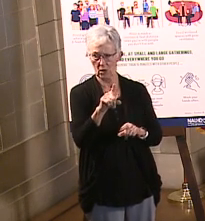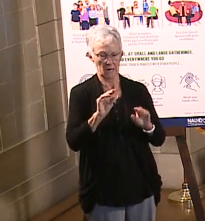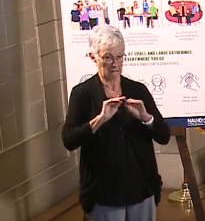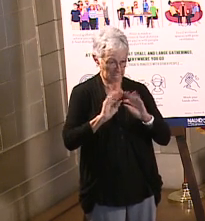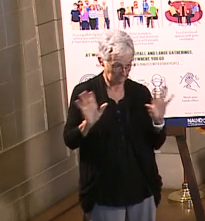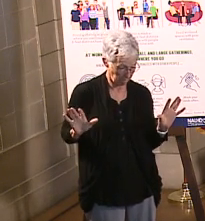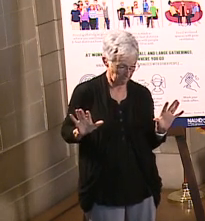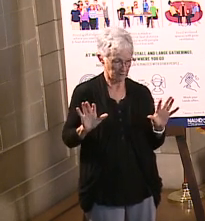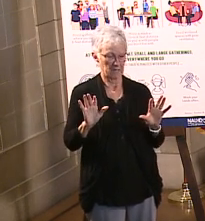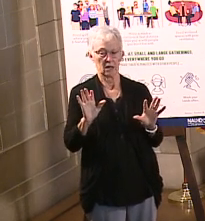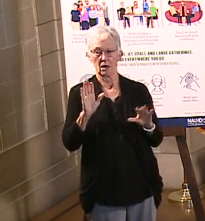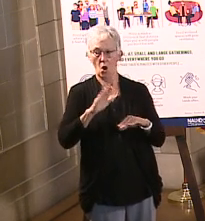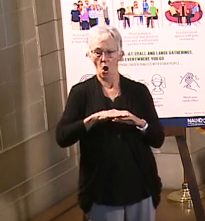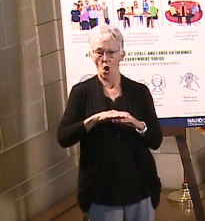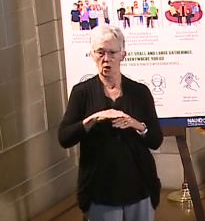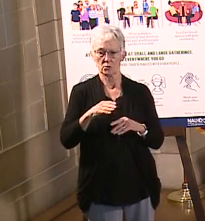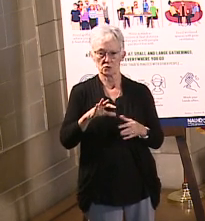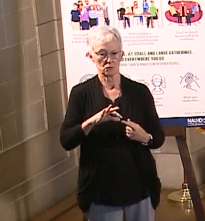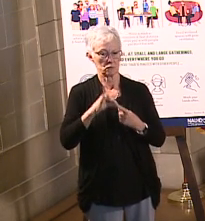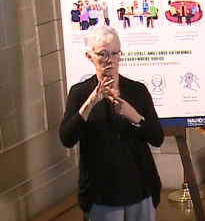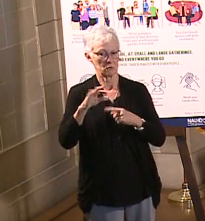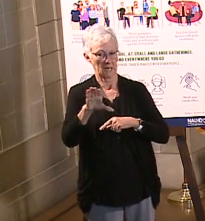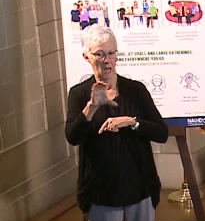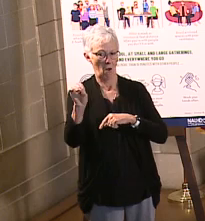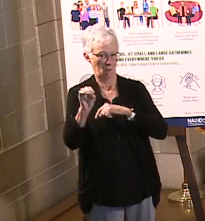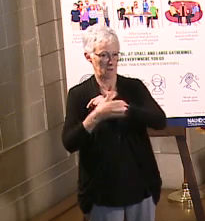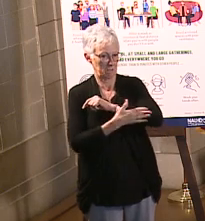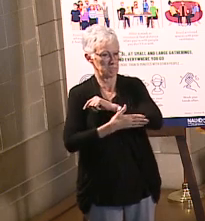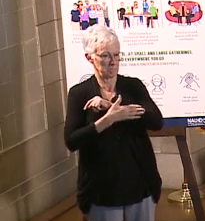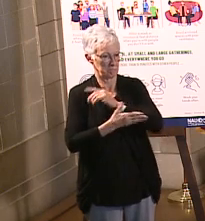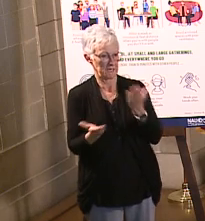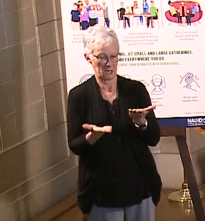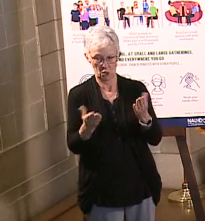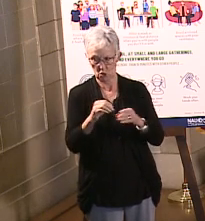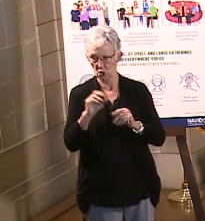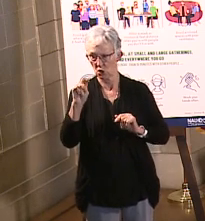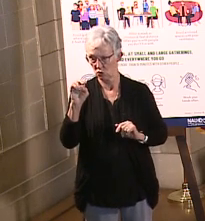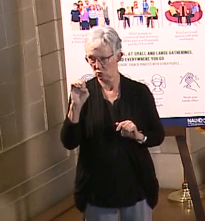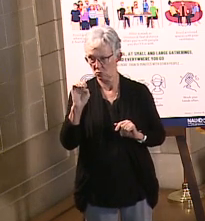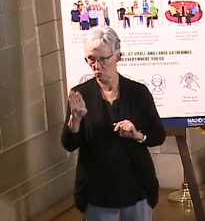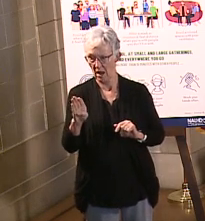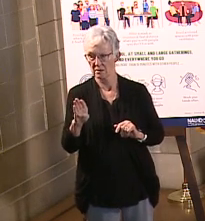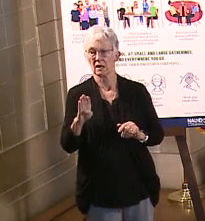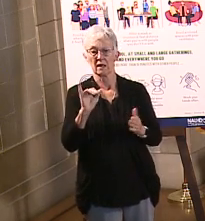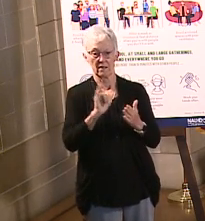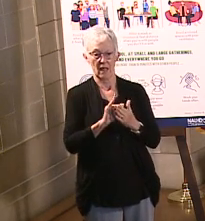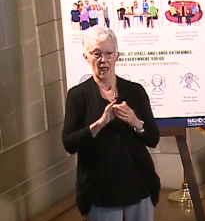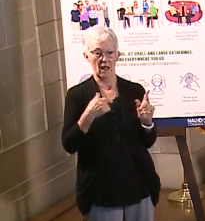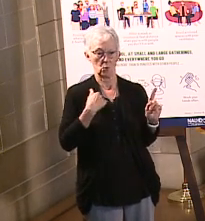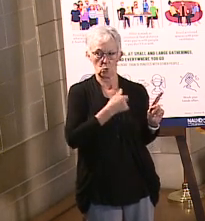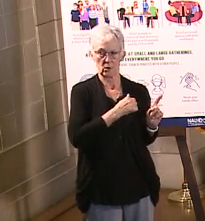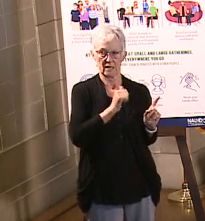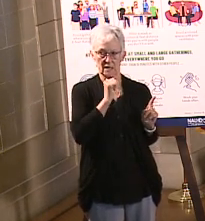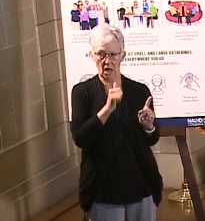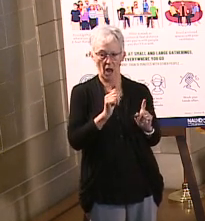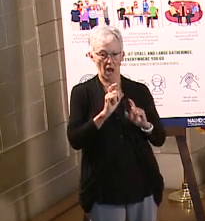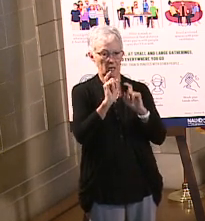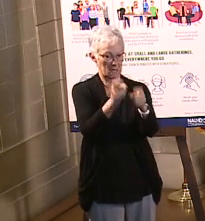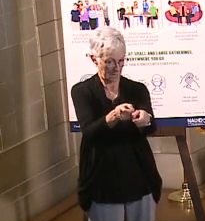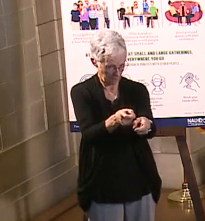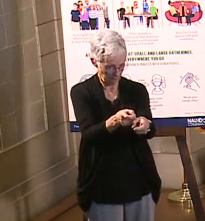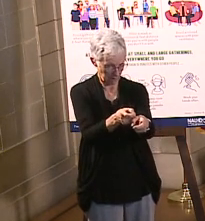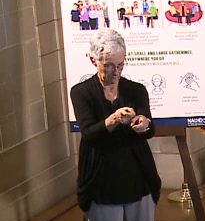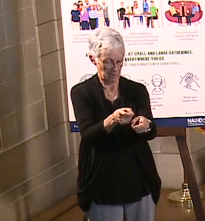position on counties? Again, the money that's coming on the presumed payroll was for the end of